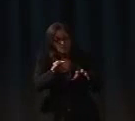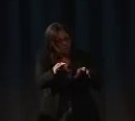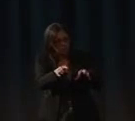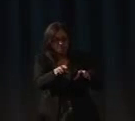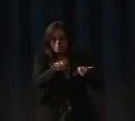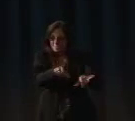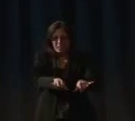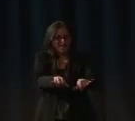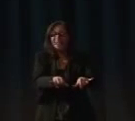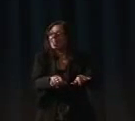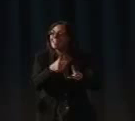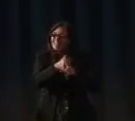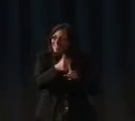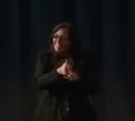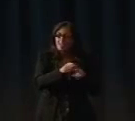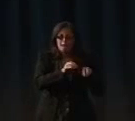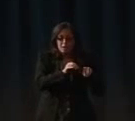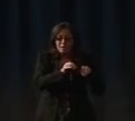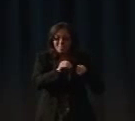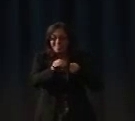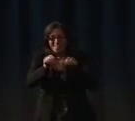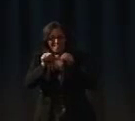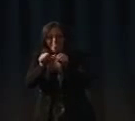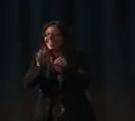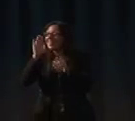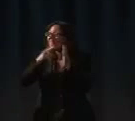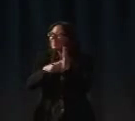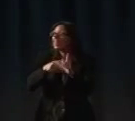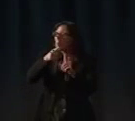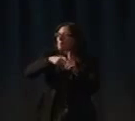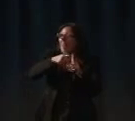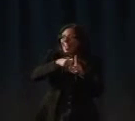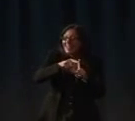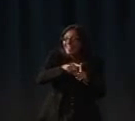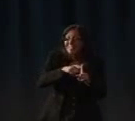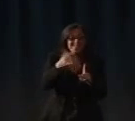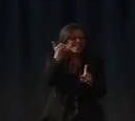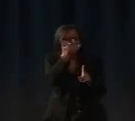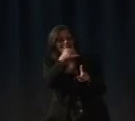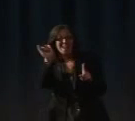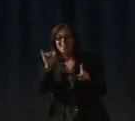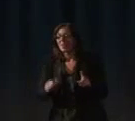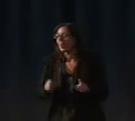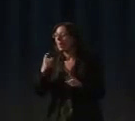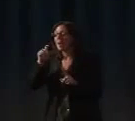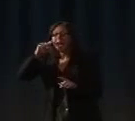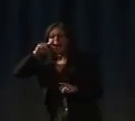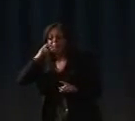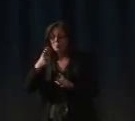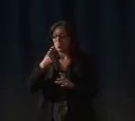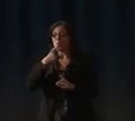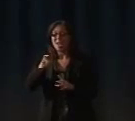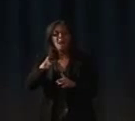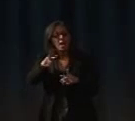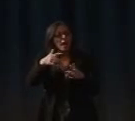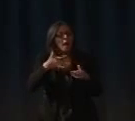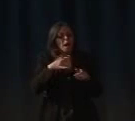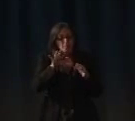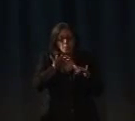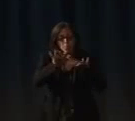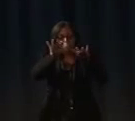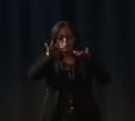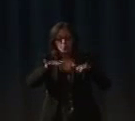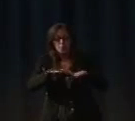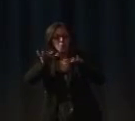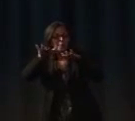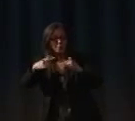mentioned lots of things, lots of color red. It's actually a very moving event which has a trajectory. So first, to even imagine to meet